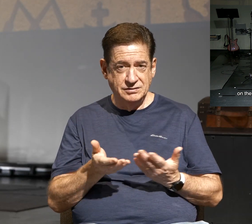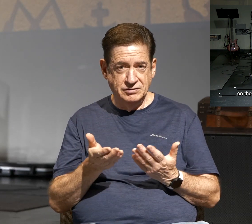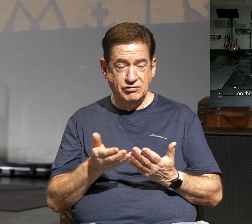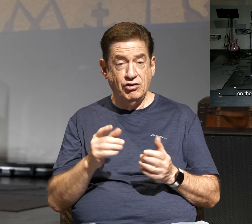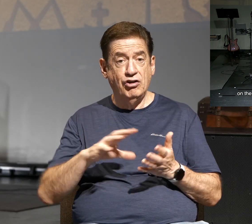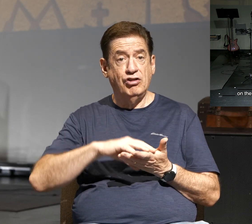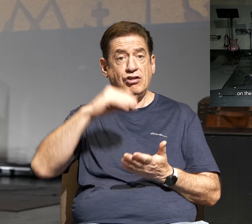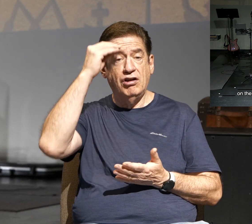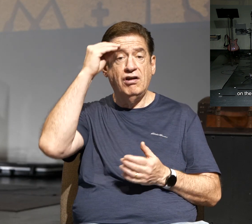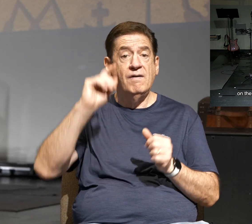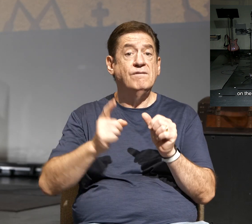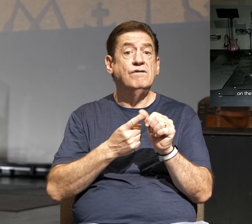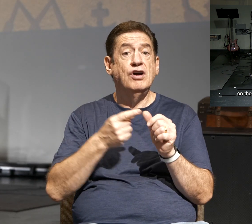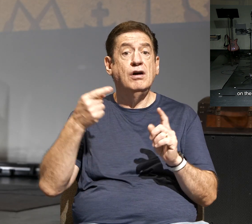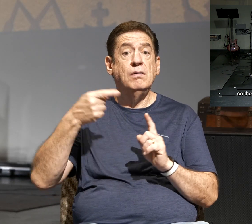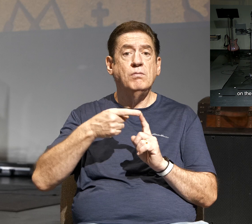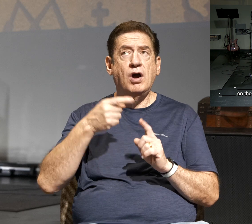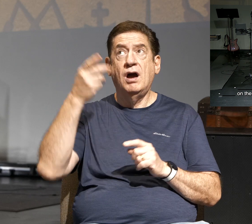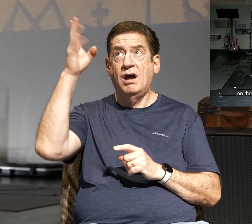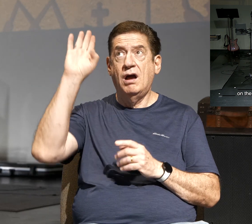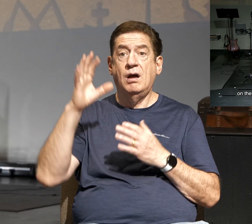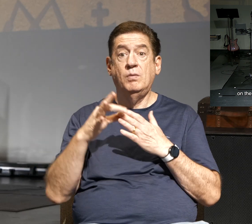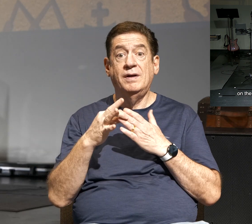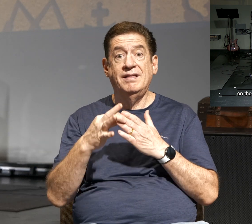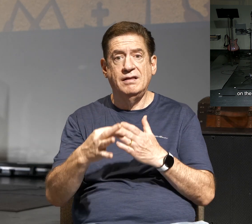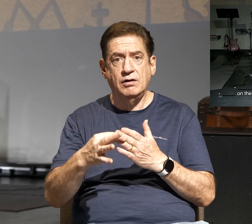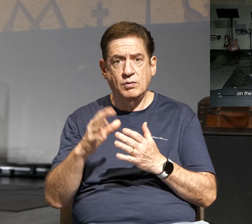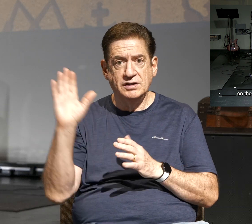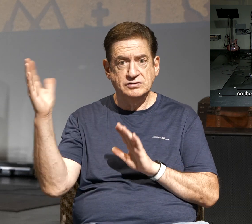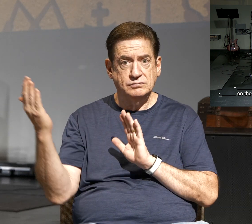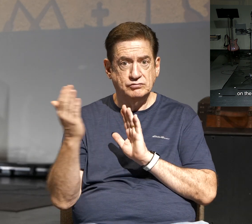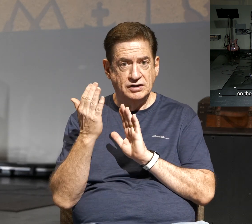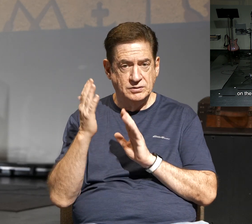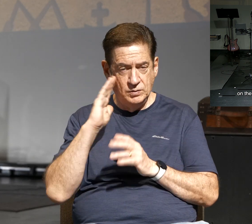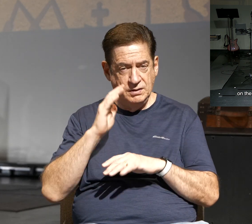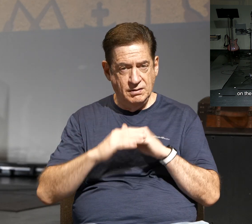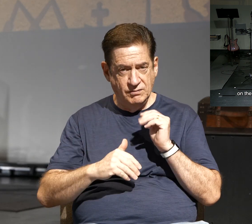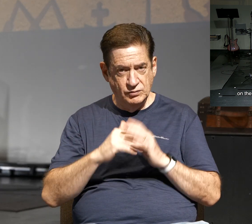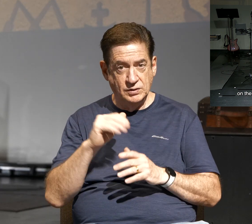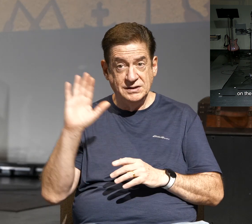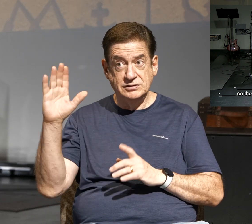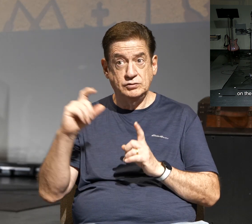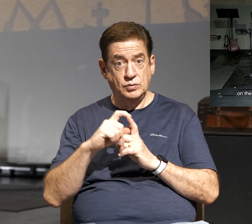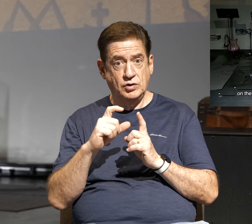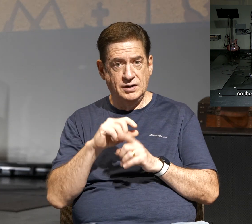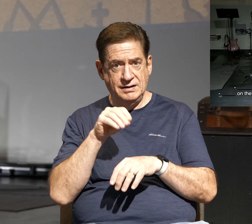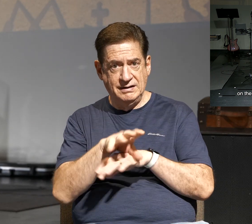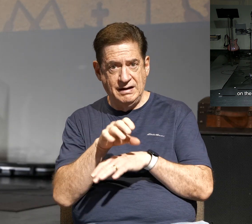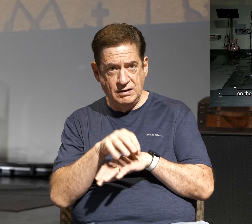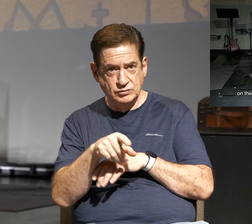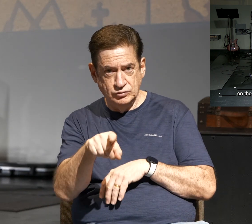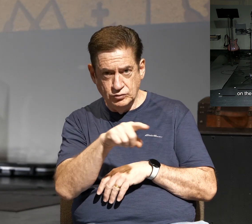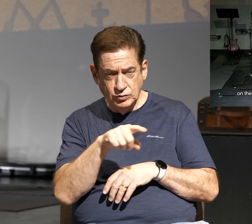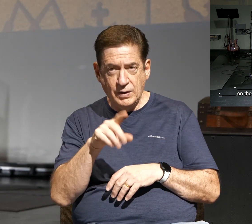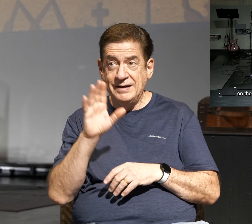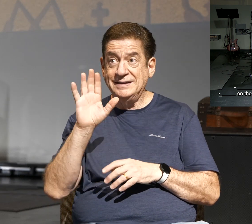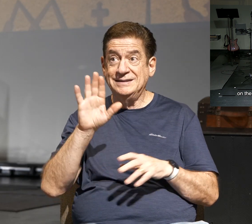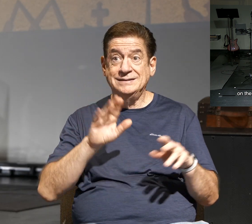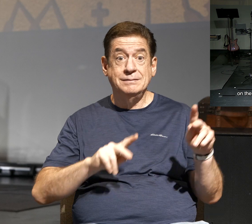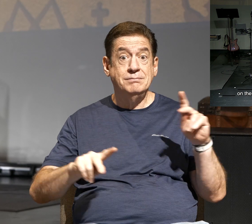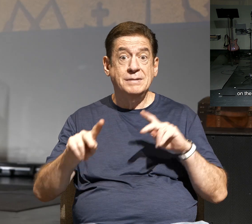point is that God will lead you where his presence will comfort you, his word will counsel you, and his people will encourage